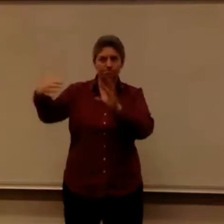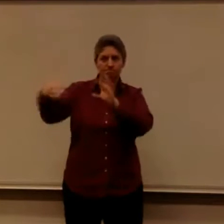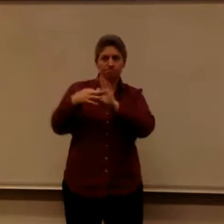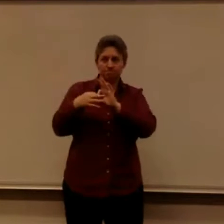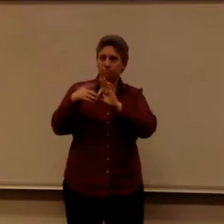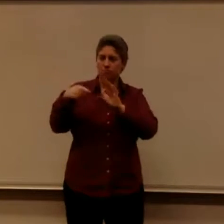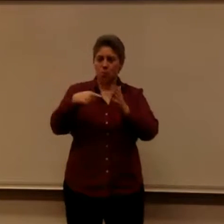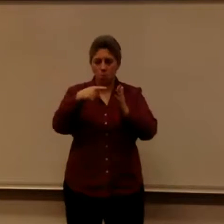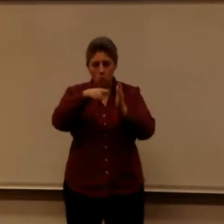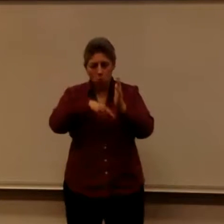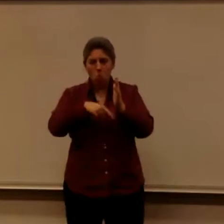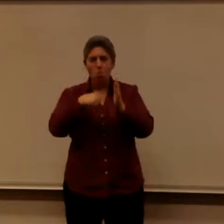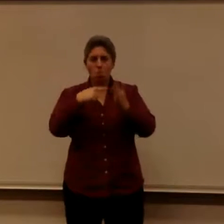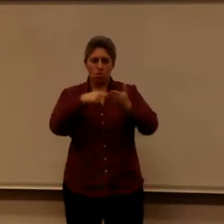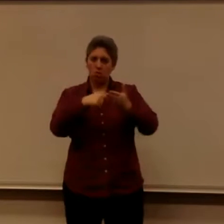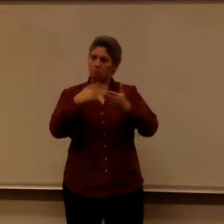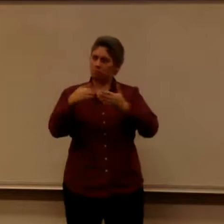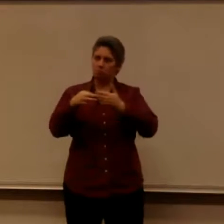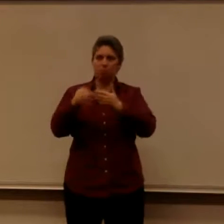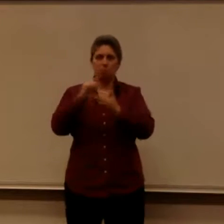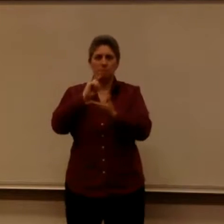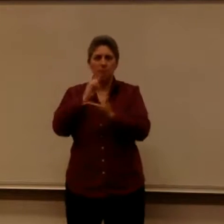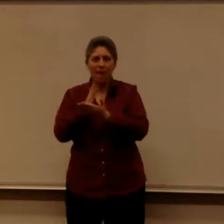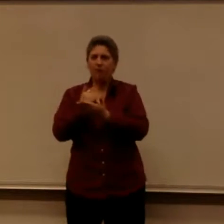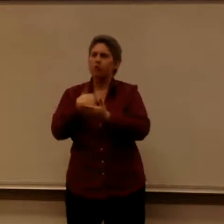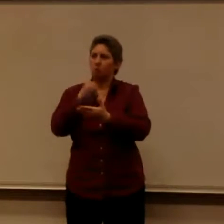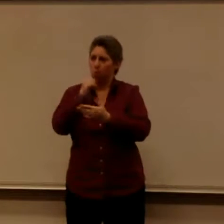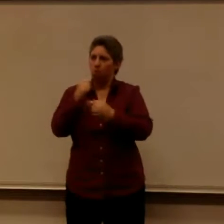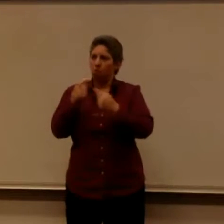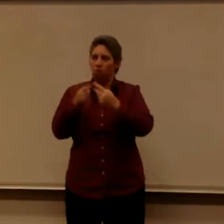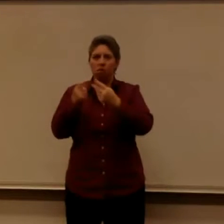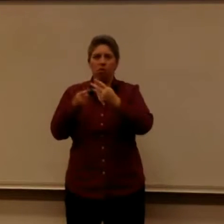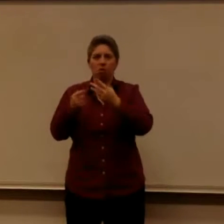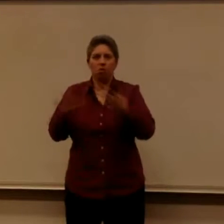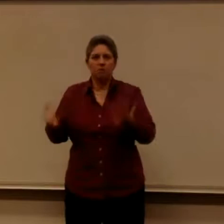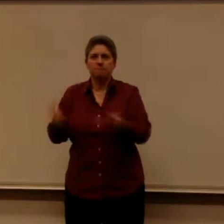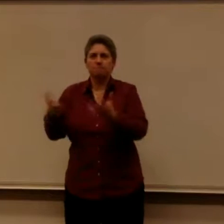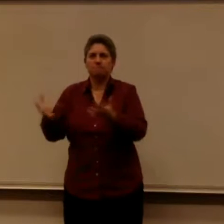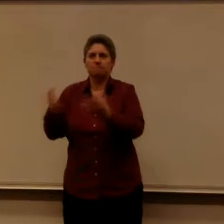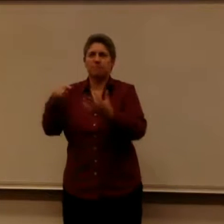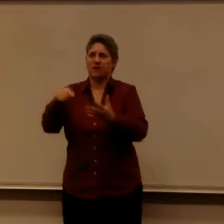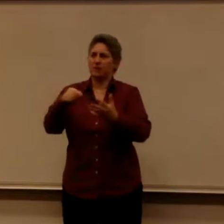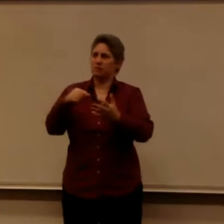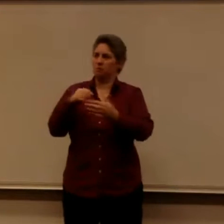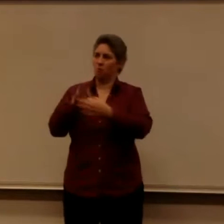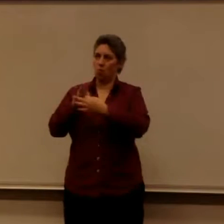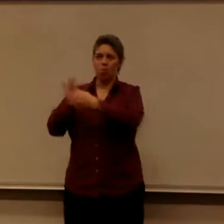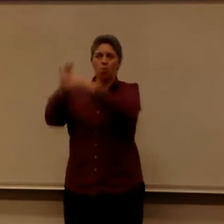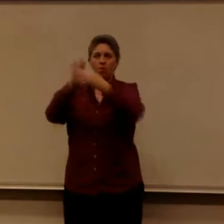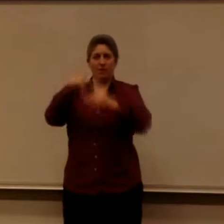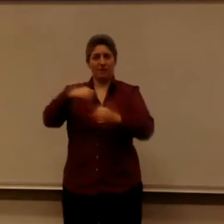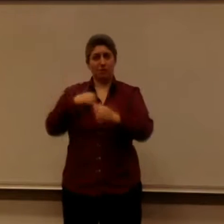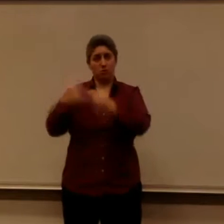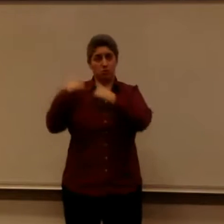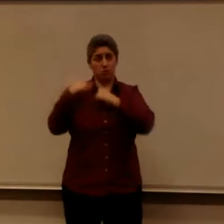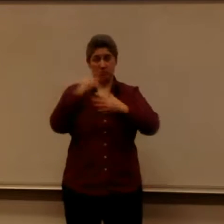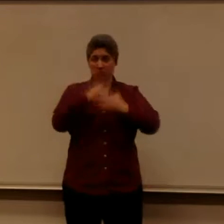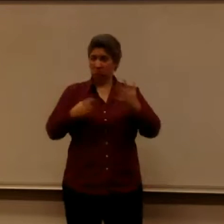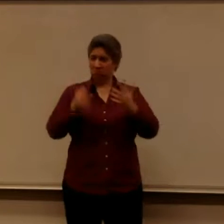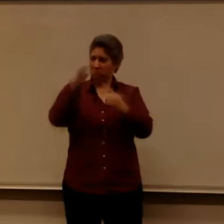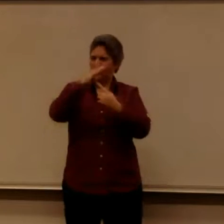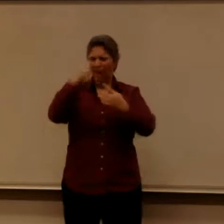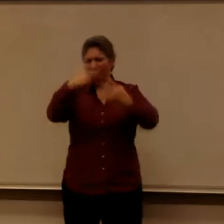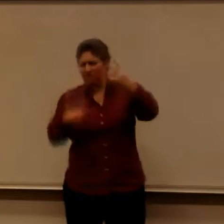specifically tailored towards the Act. So again, that's encouraging local authorities to sign up to a charter, make pledges to promote and encourage the